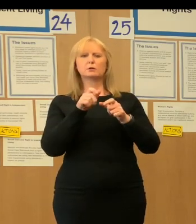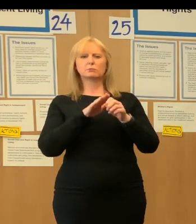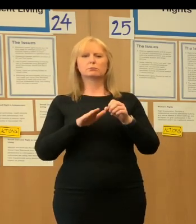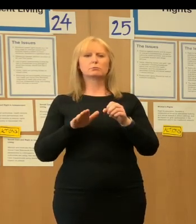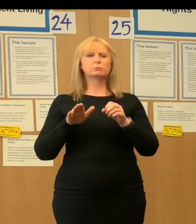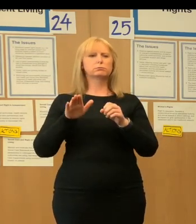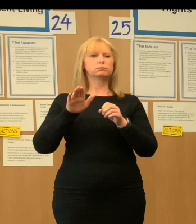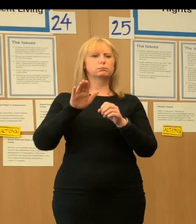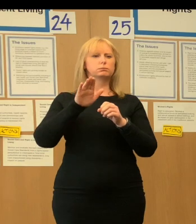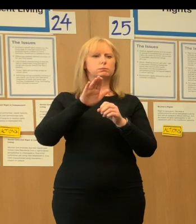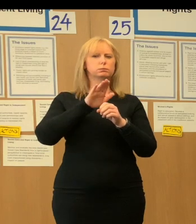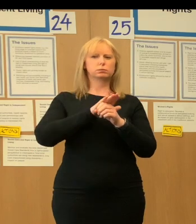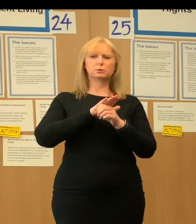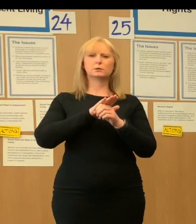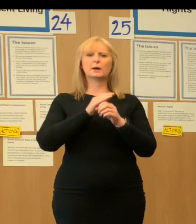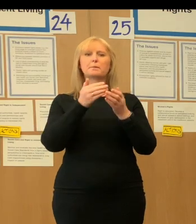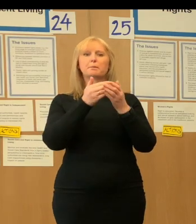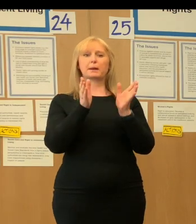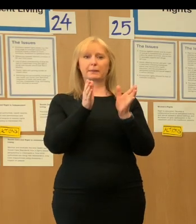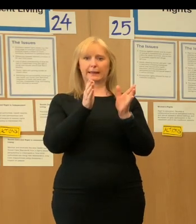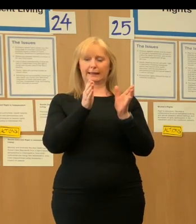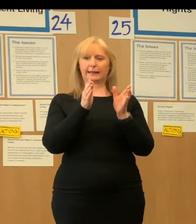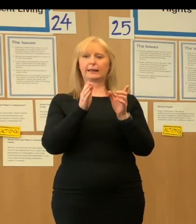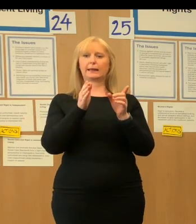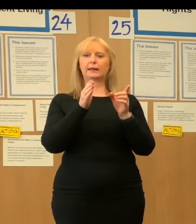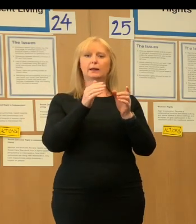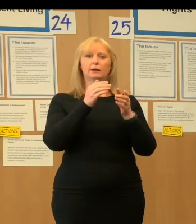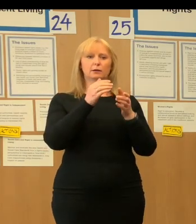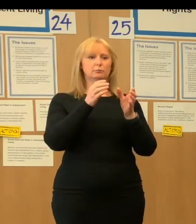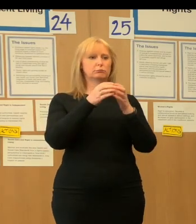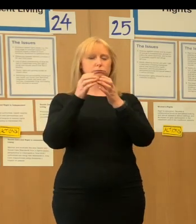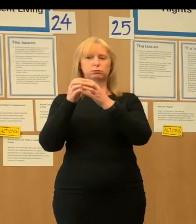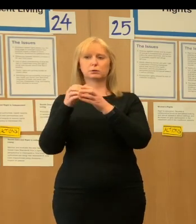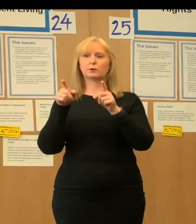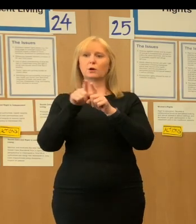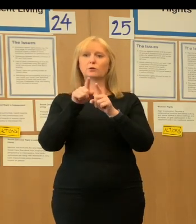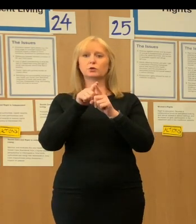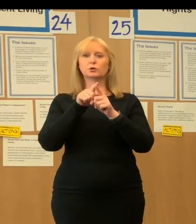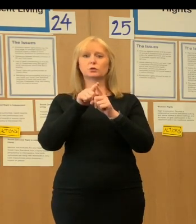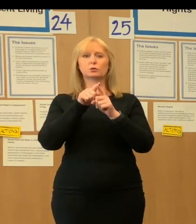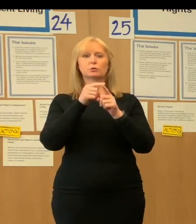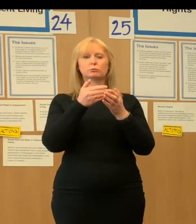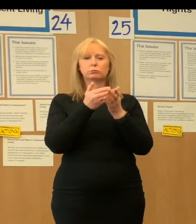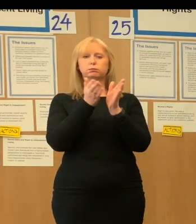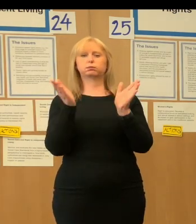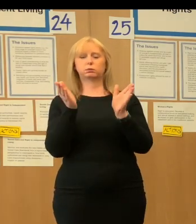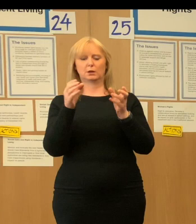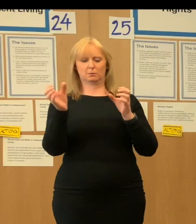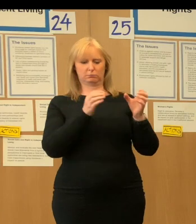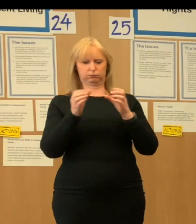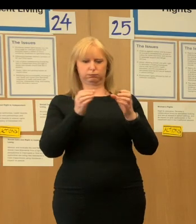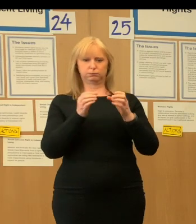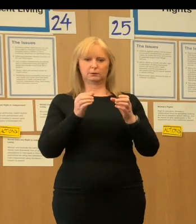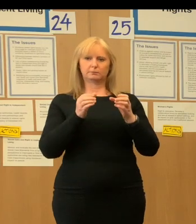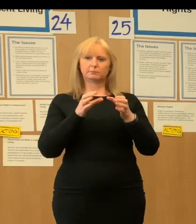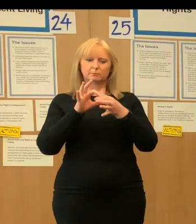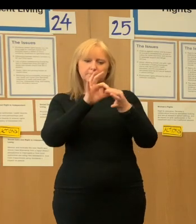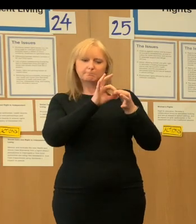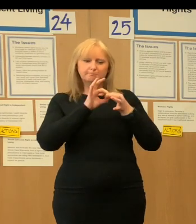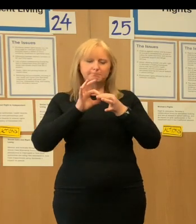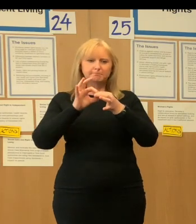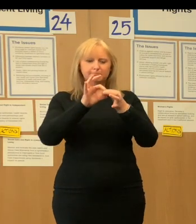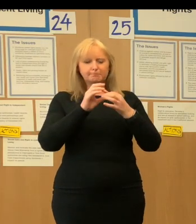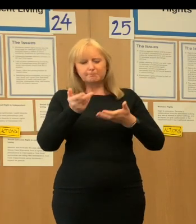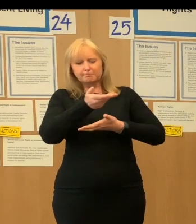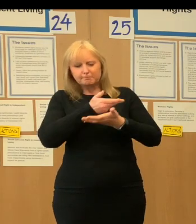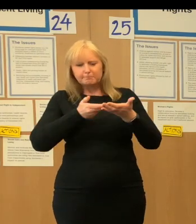across the public sector and from across civil society, have been basically working together in a room